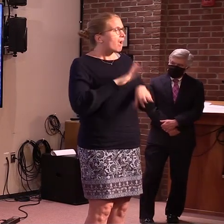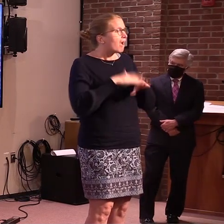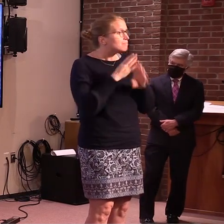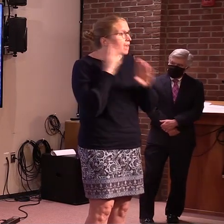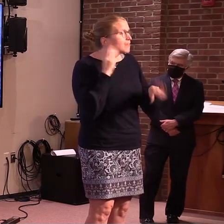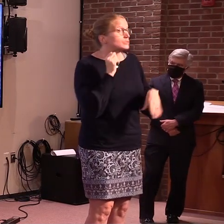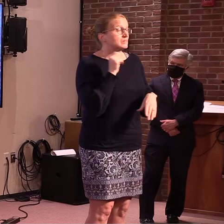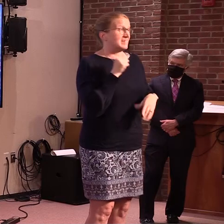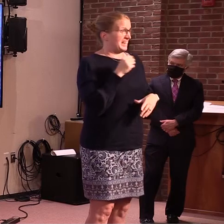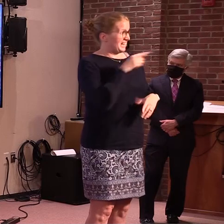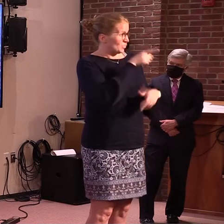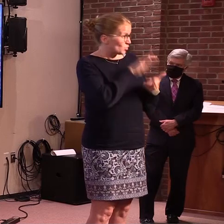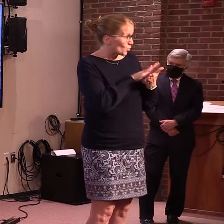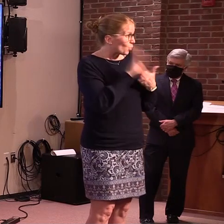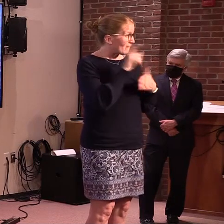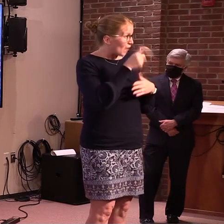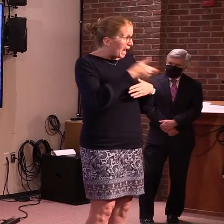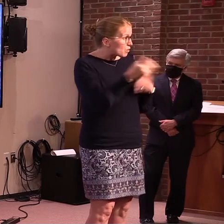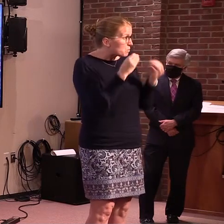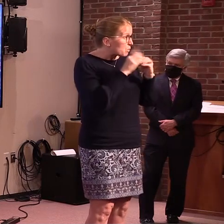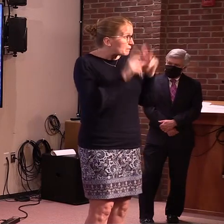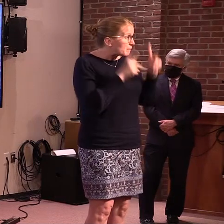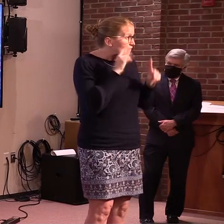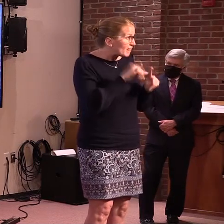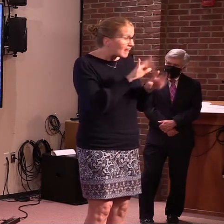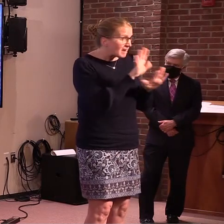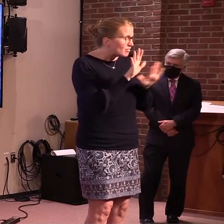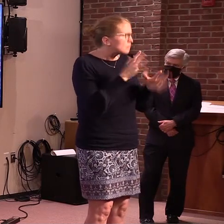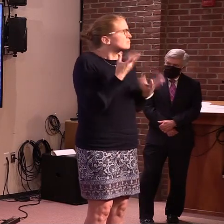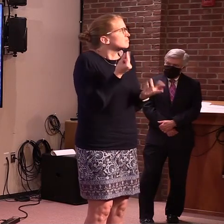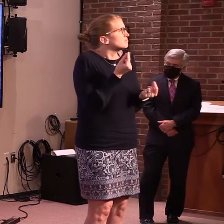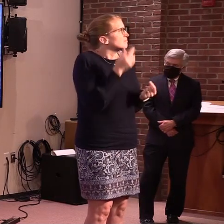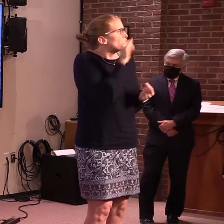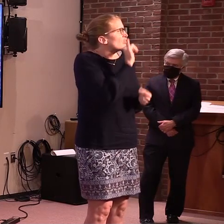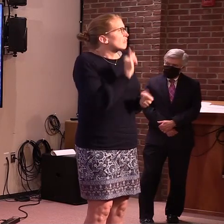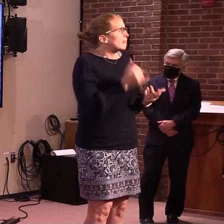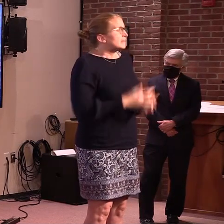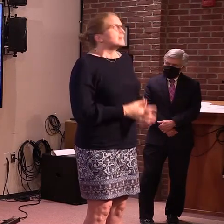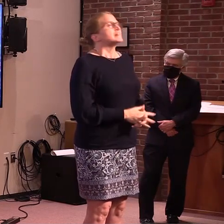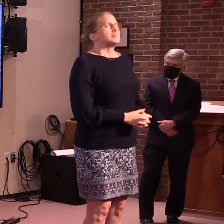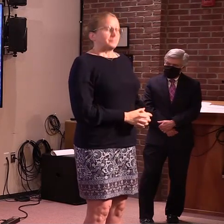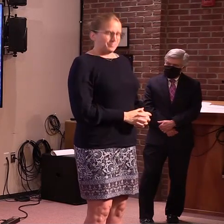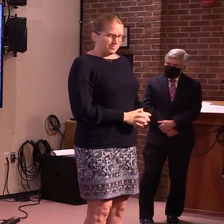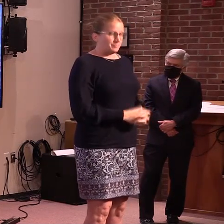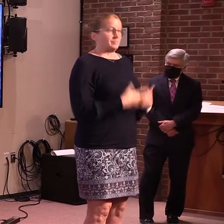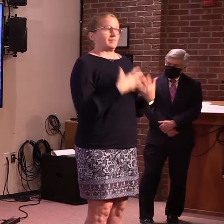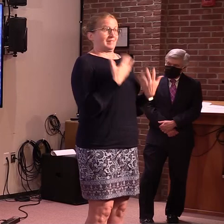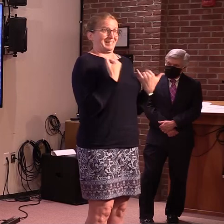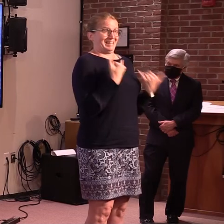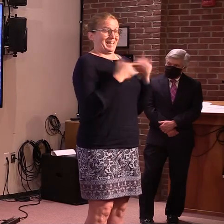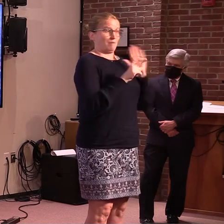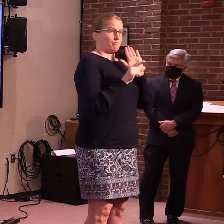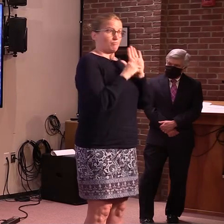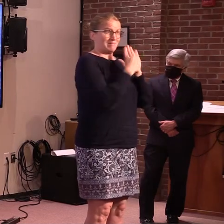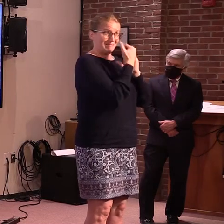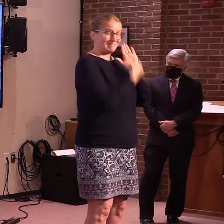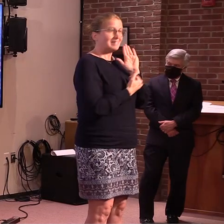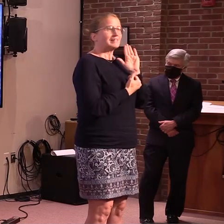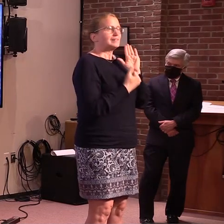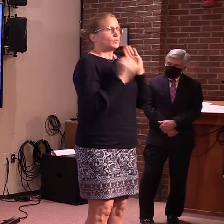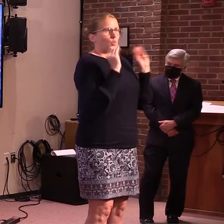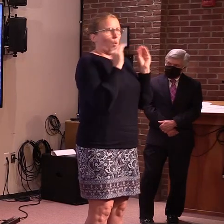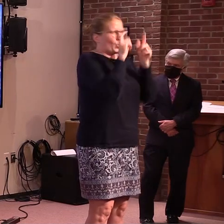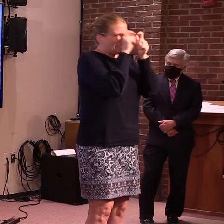staff to help with these health screenings? Yeah, thank you. The specifics are not in the guidance. I think districts will have the flexibility